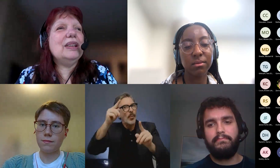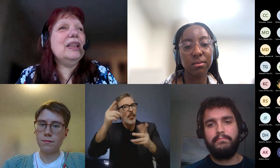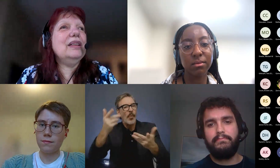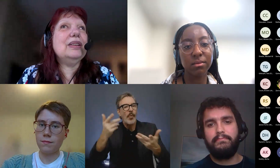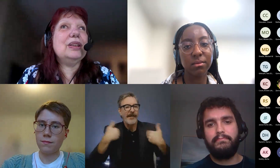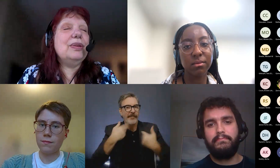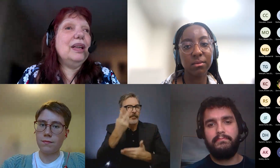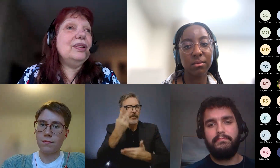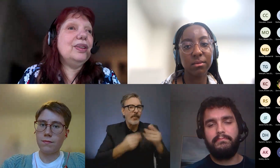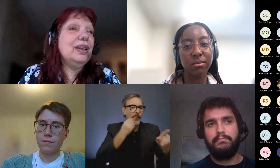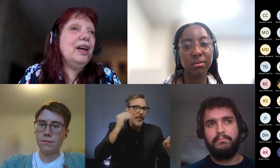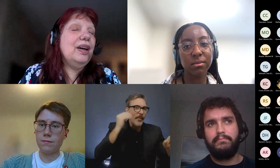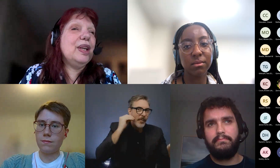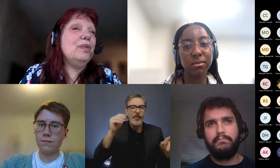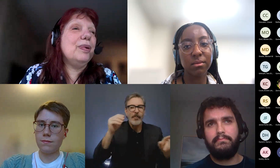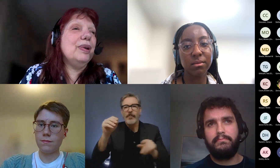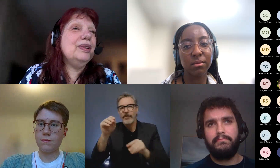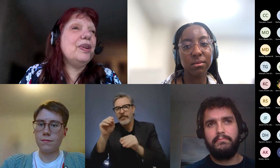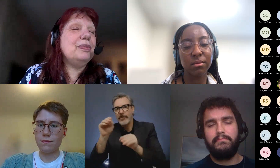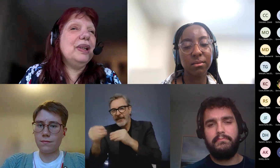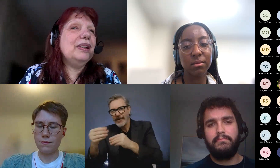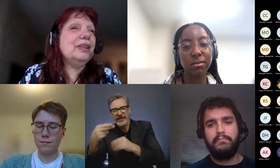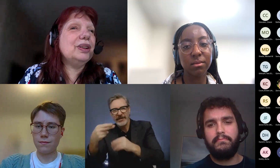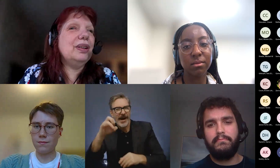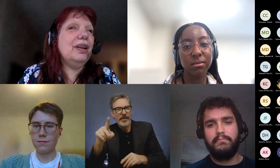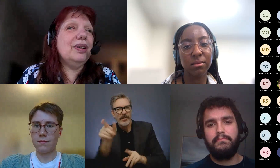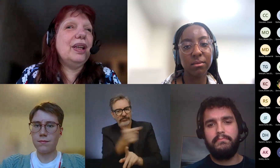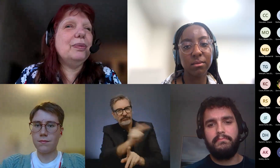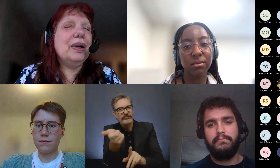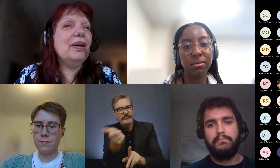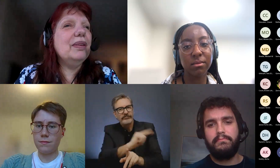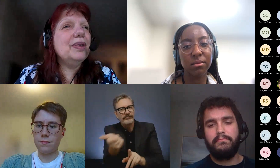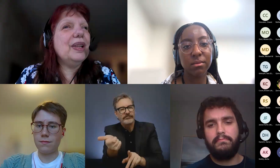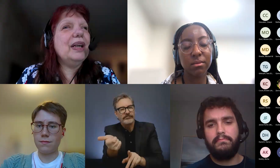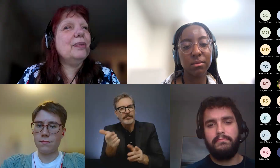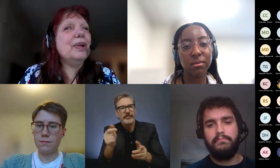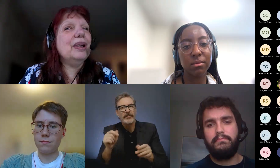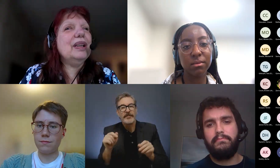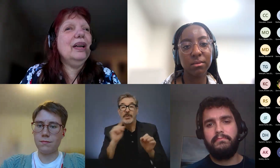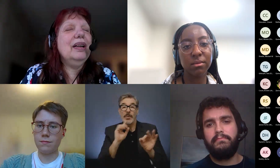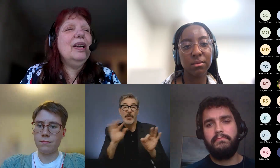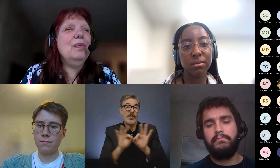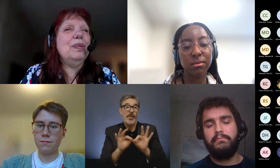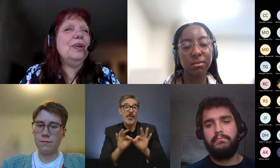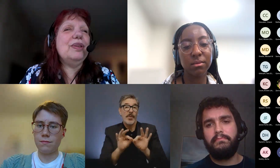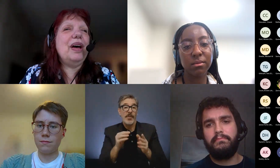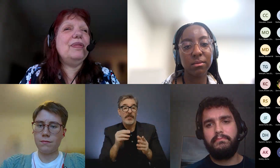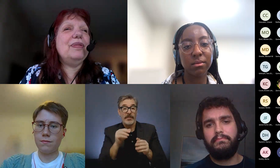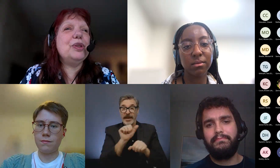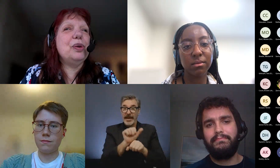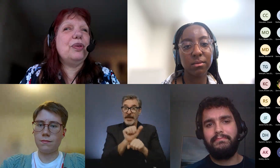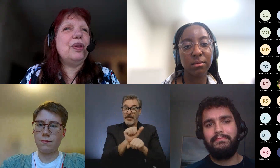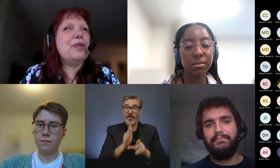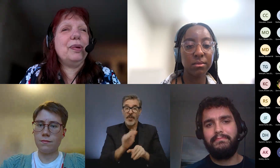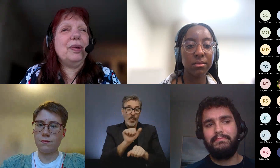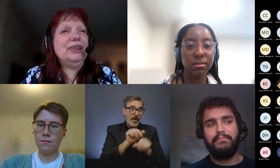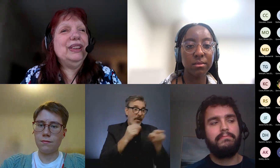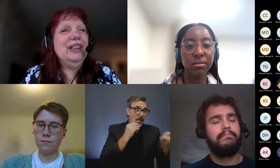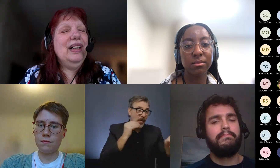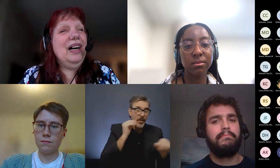It does illustrate the importance of making sure that wherever they are working, employees have the tools